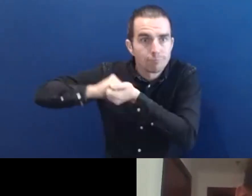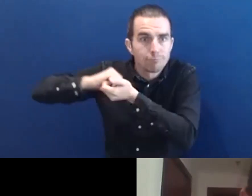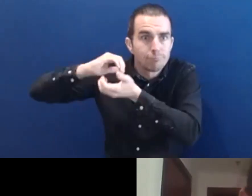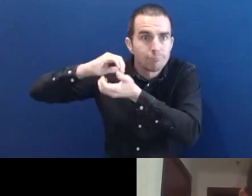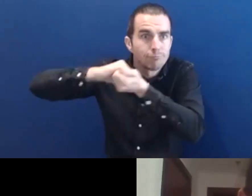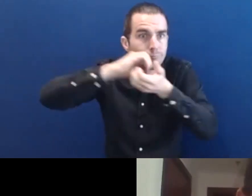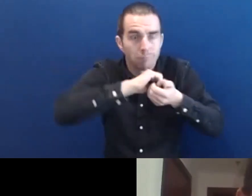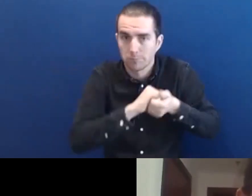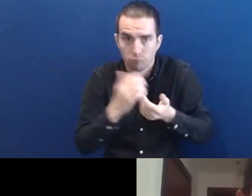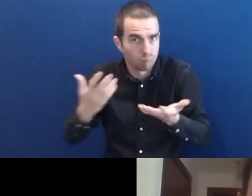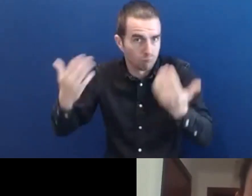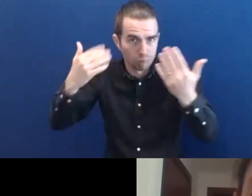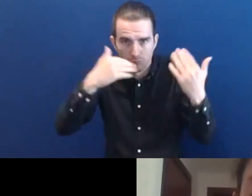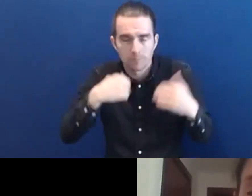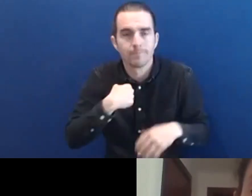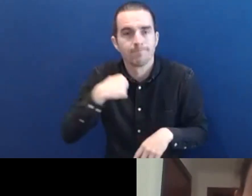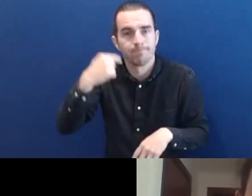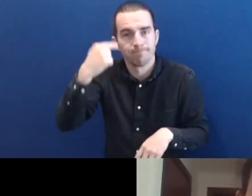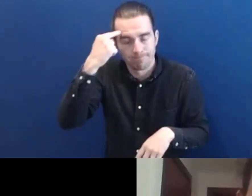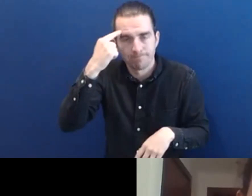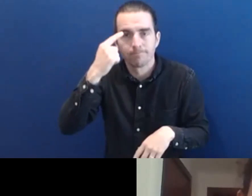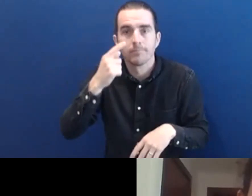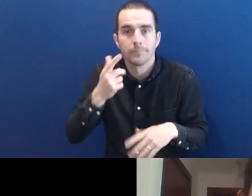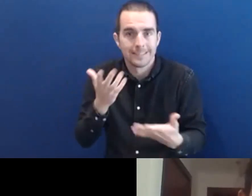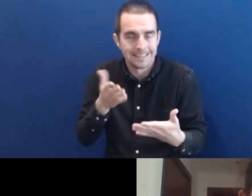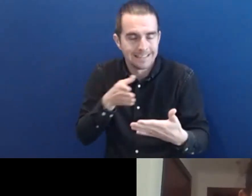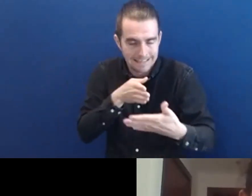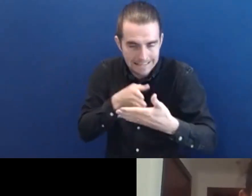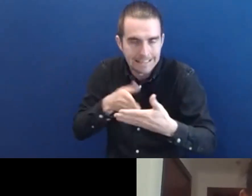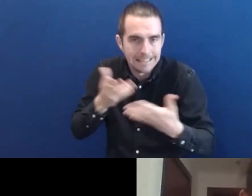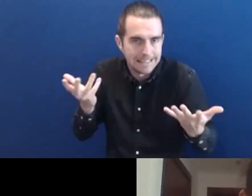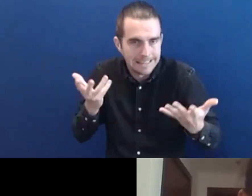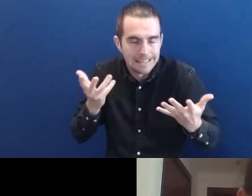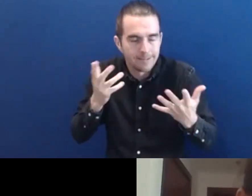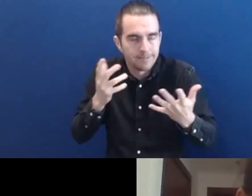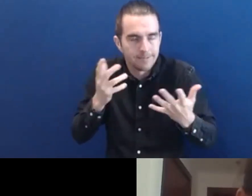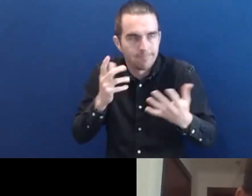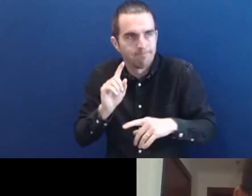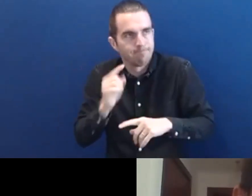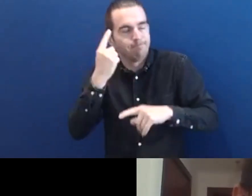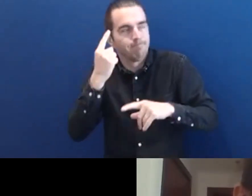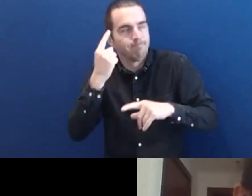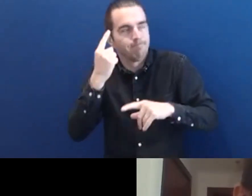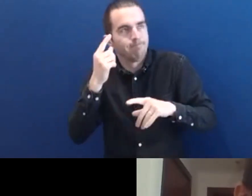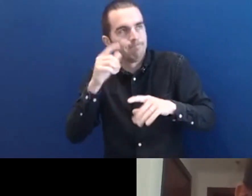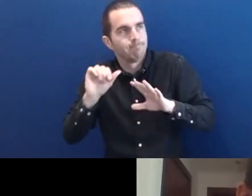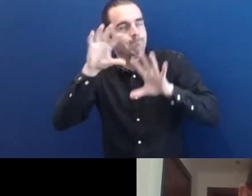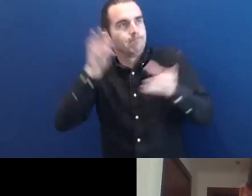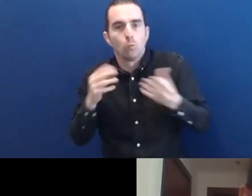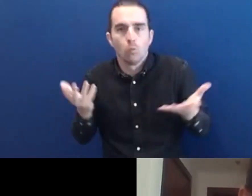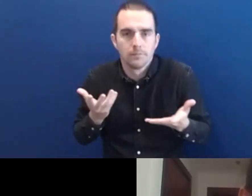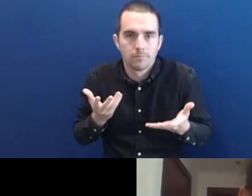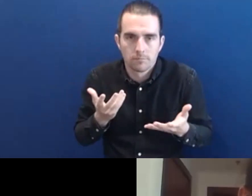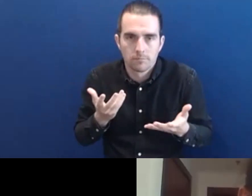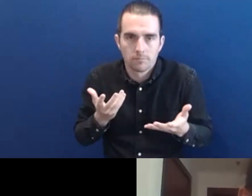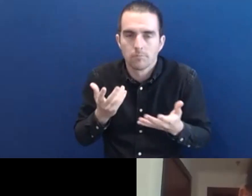takes into account the different groups and the different challenges and the ways that we need to make sure that all of these